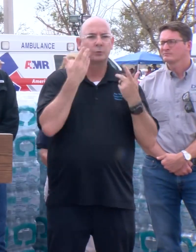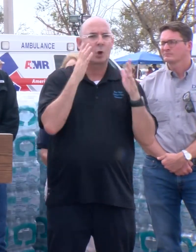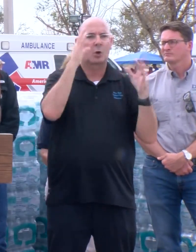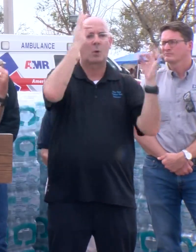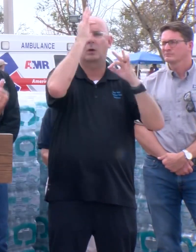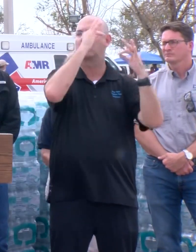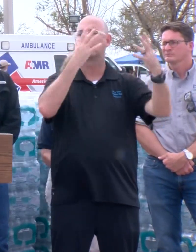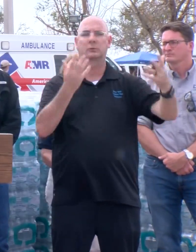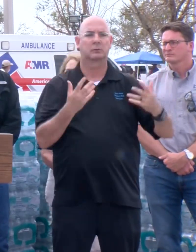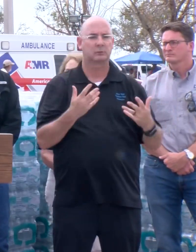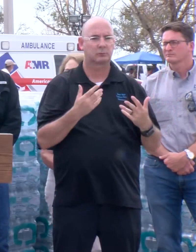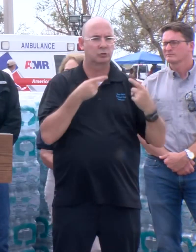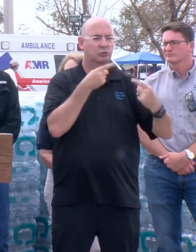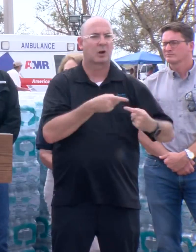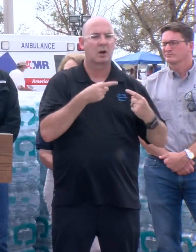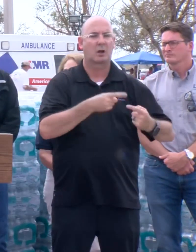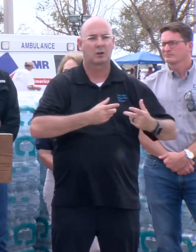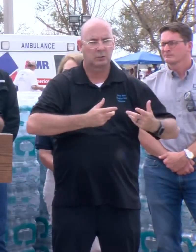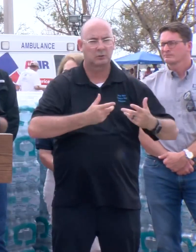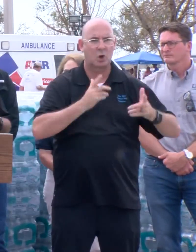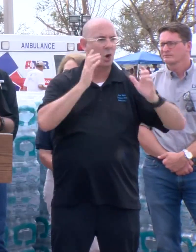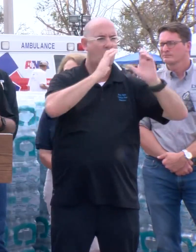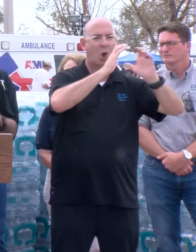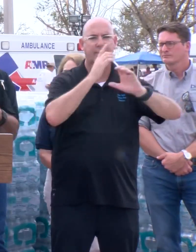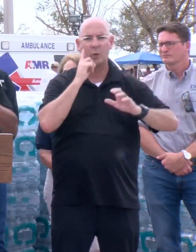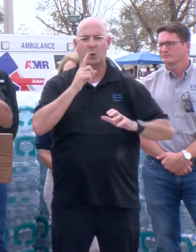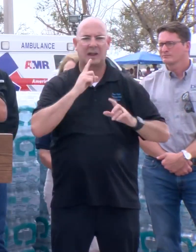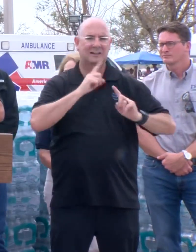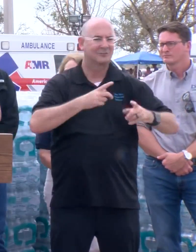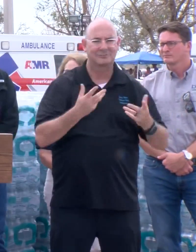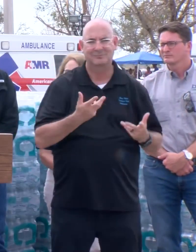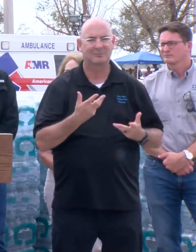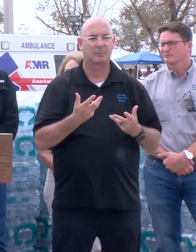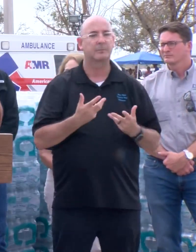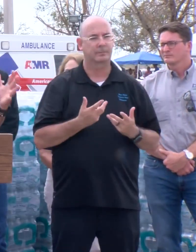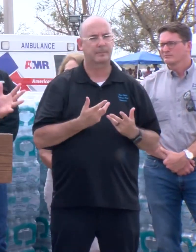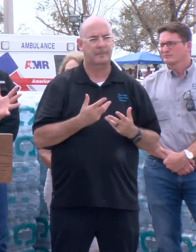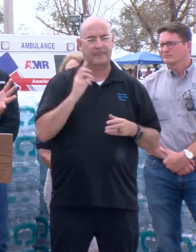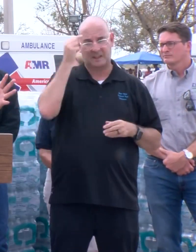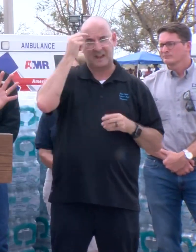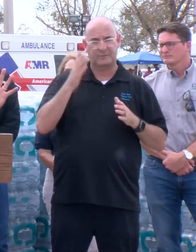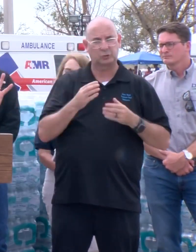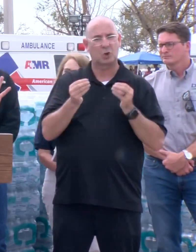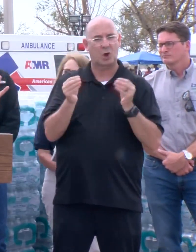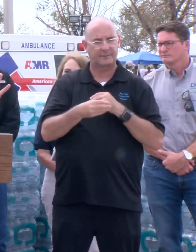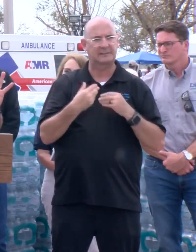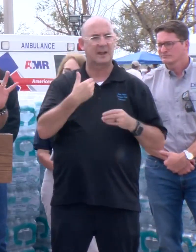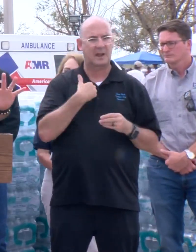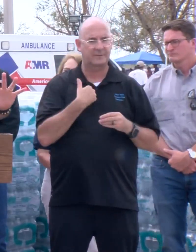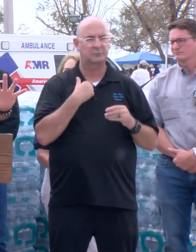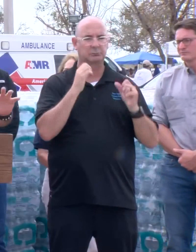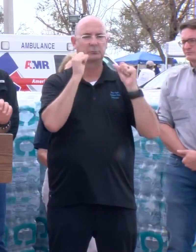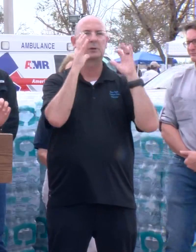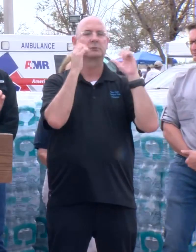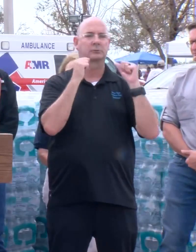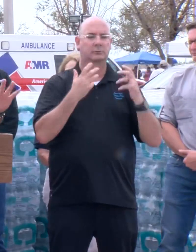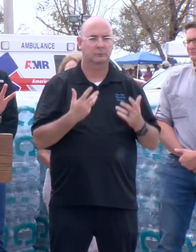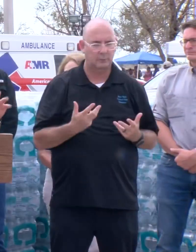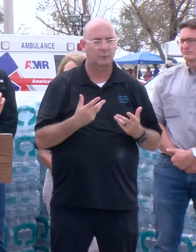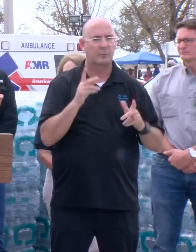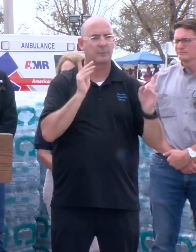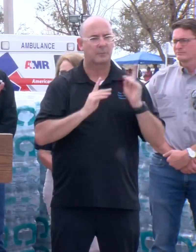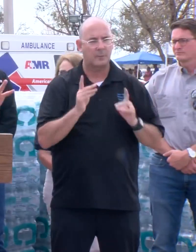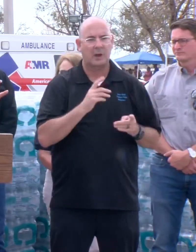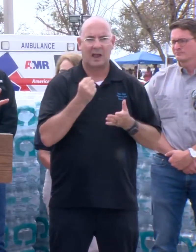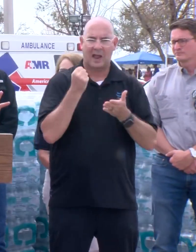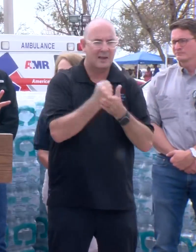for. Dane and the emergency manager director, Kevin Guthrie, and the governor's office, they've put this amazing group of forces, and they're leaning forward. They really